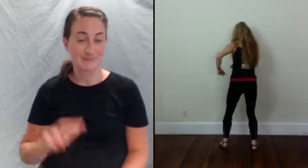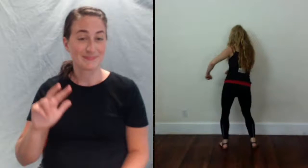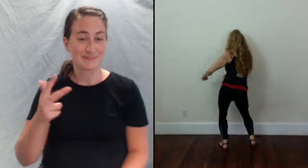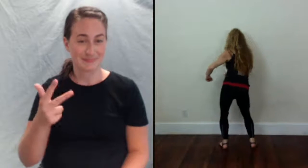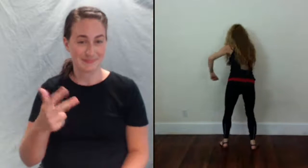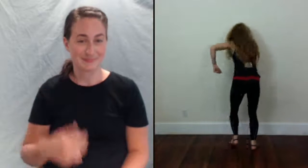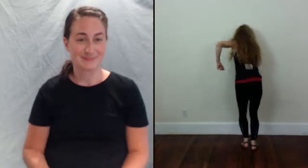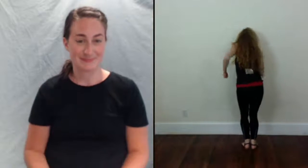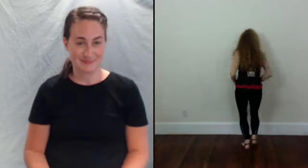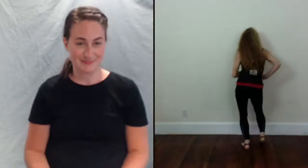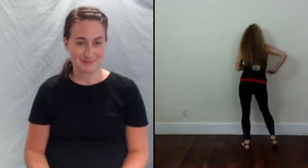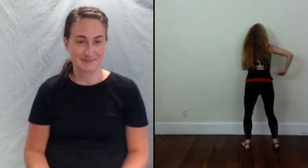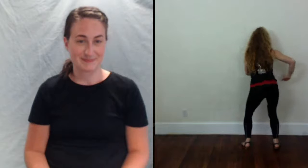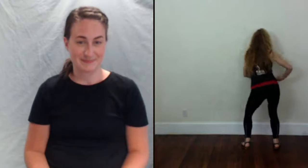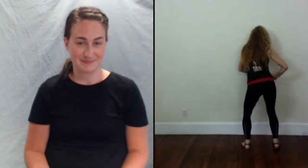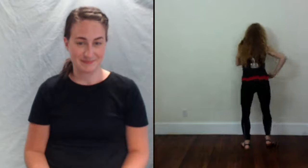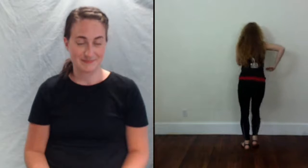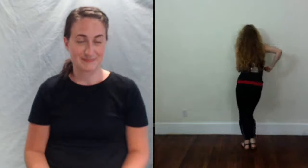and 3,